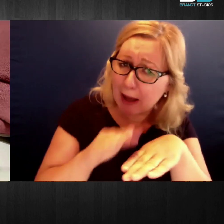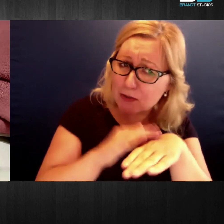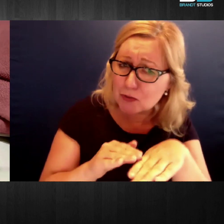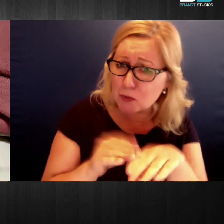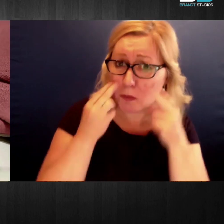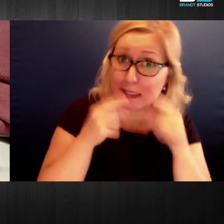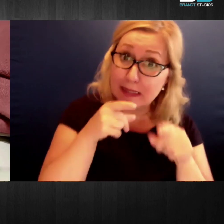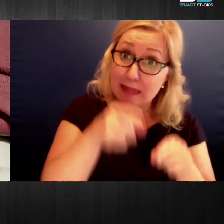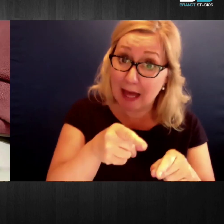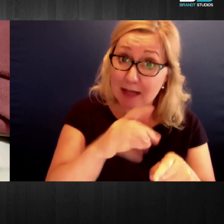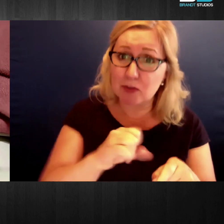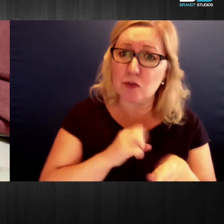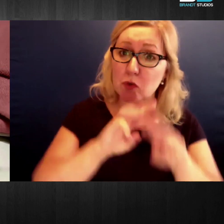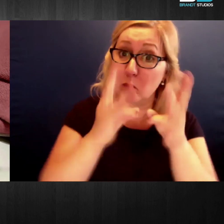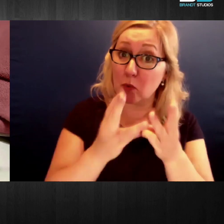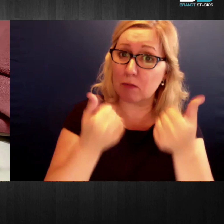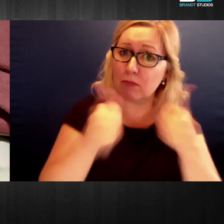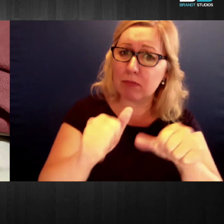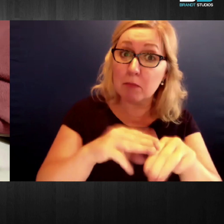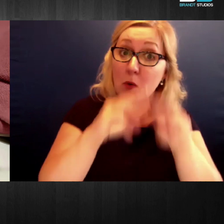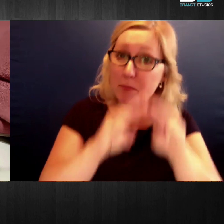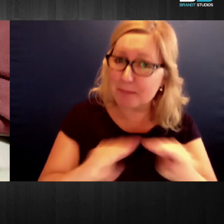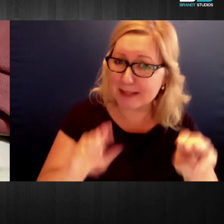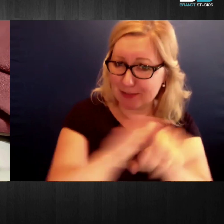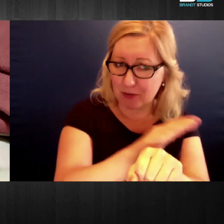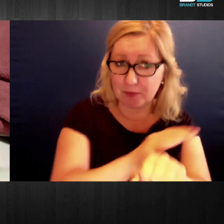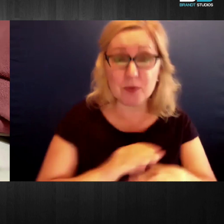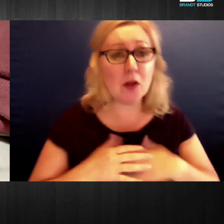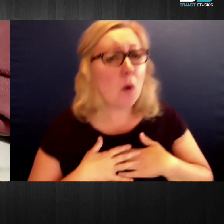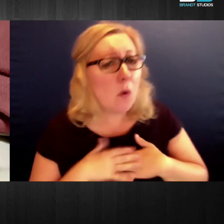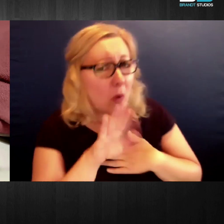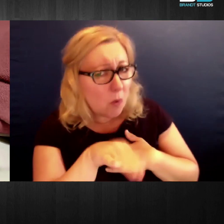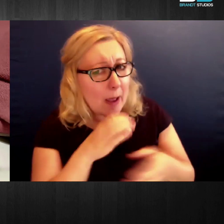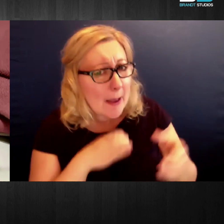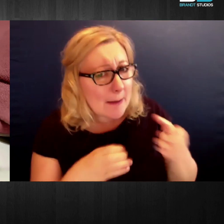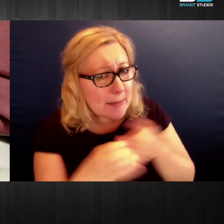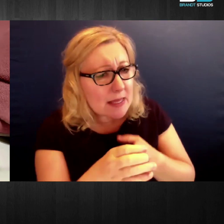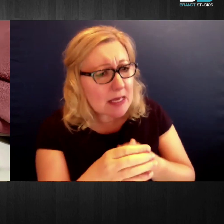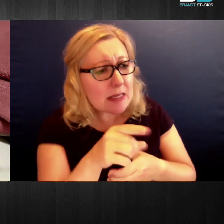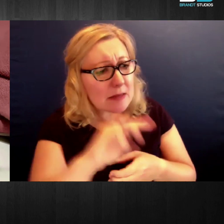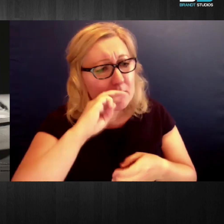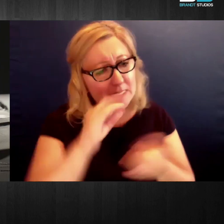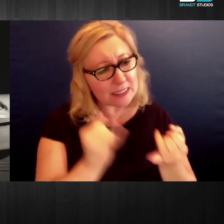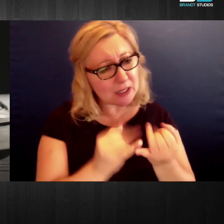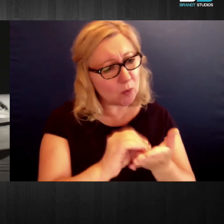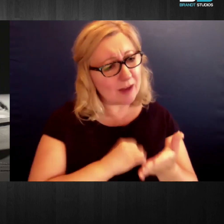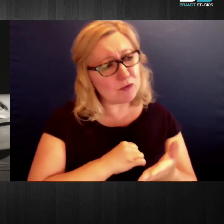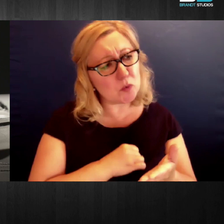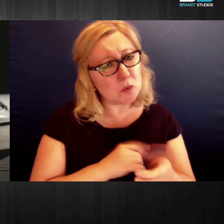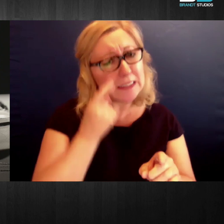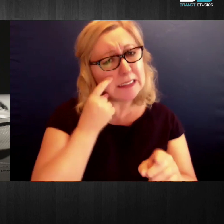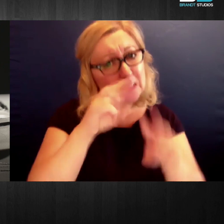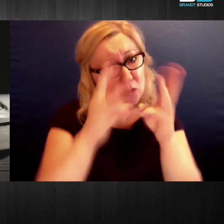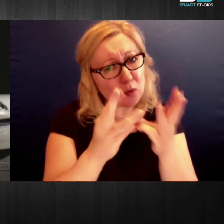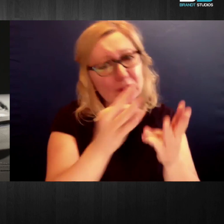Oh, yeah. Isn't that trying to see and feel from somebody else's point of view? Just feeling